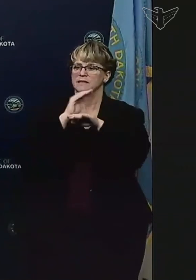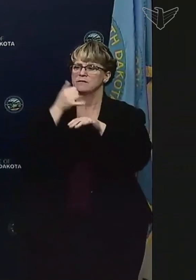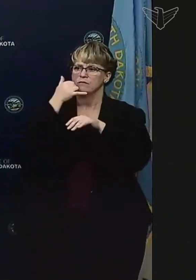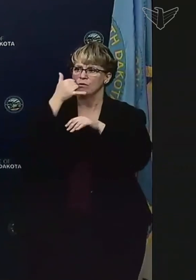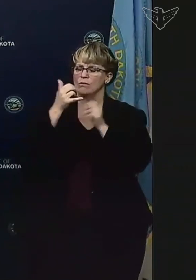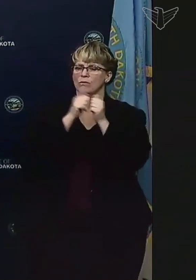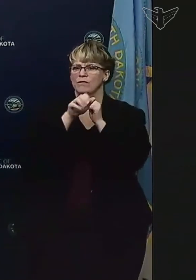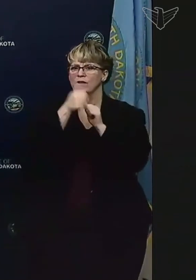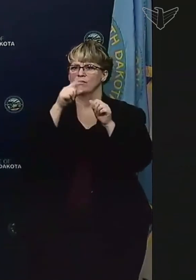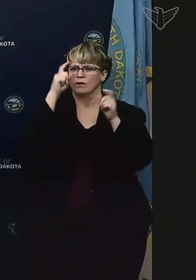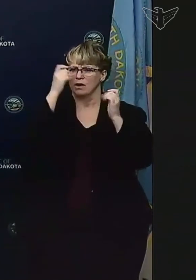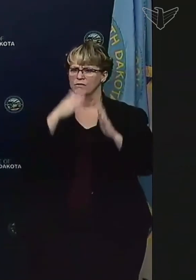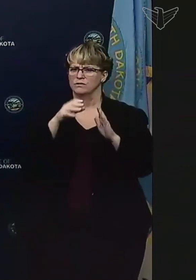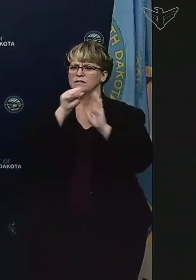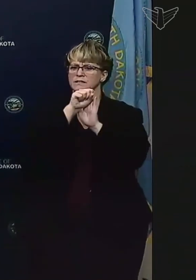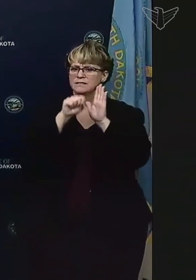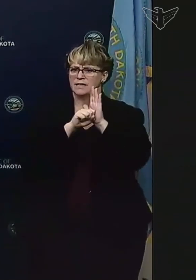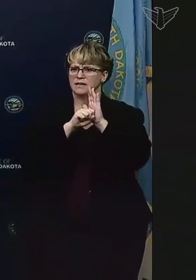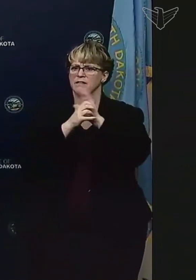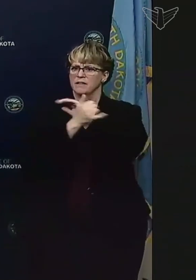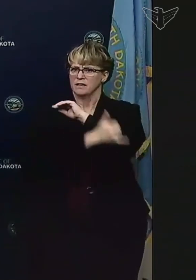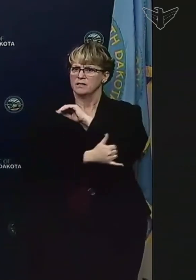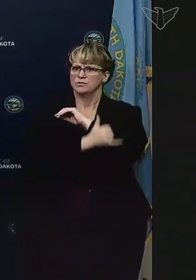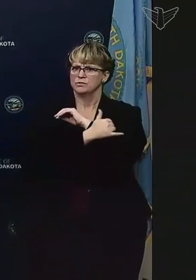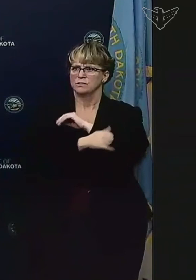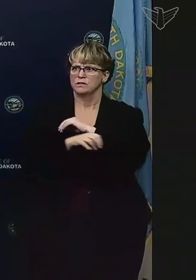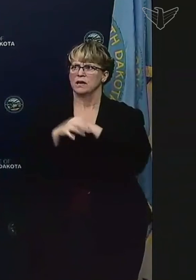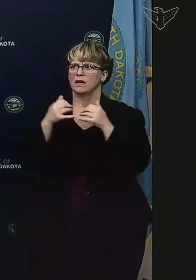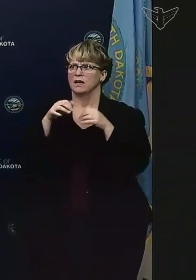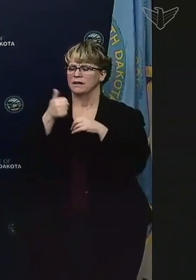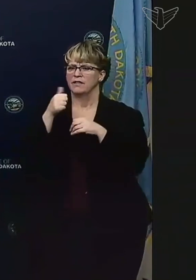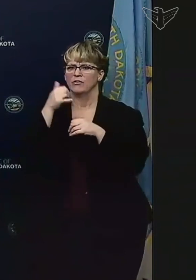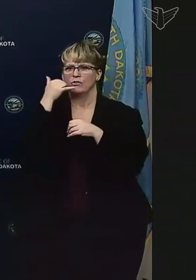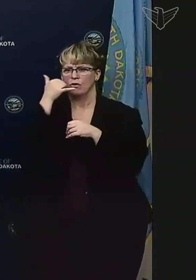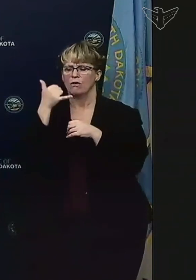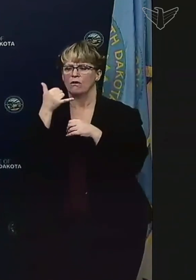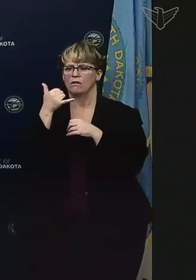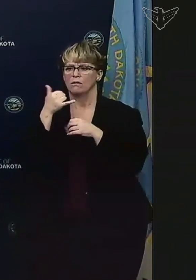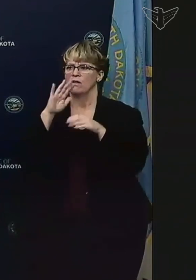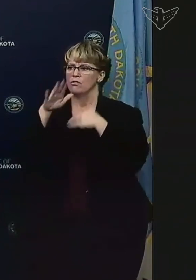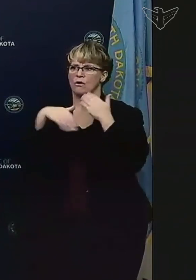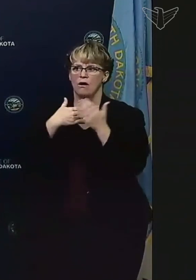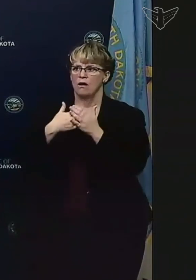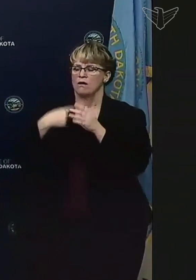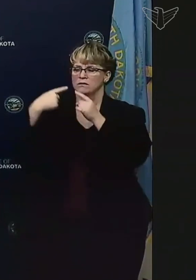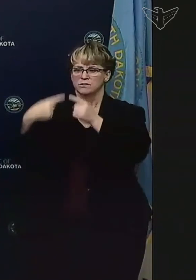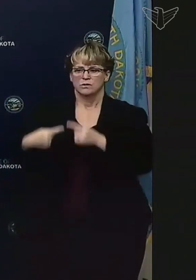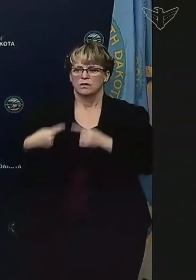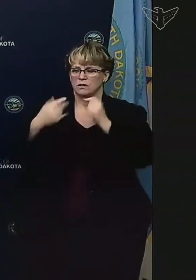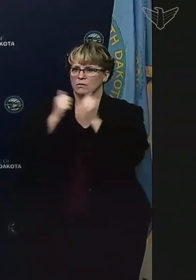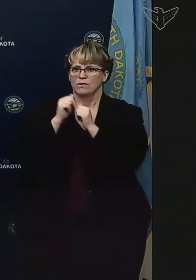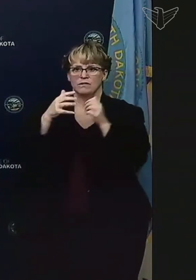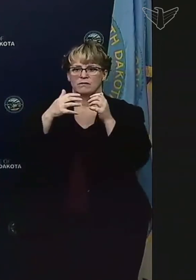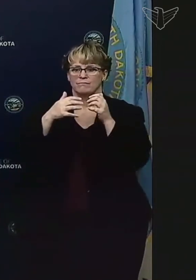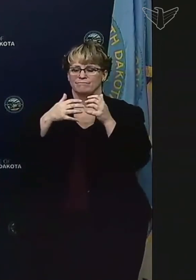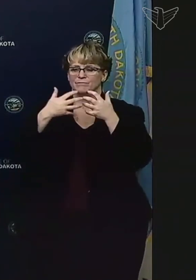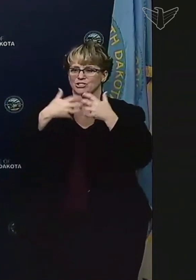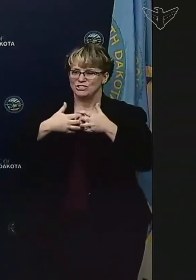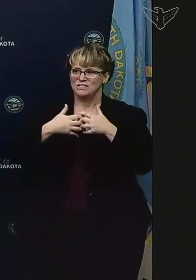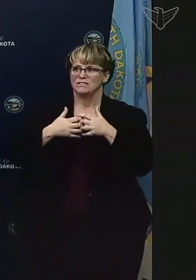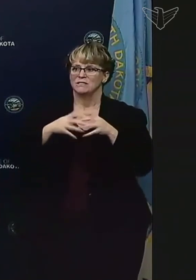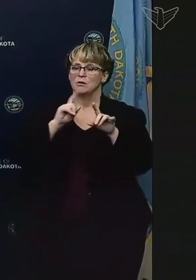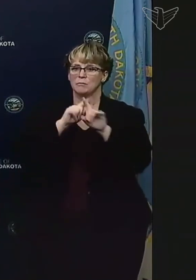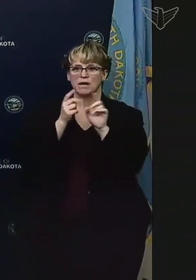the state, another one, or in the country, and another one at noon today. They're all struggling with supplies for these machines,